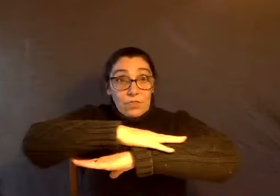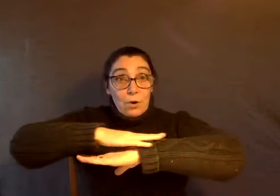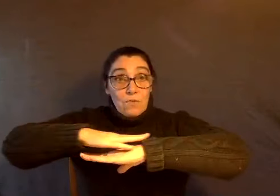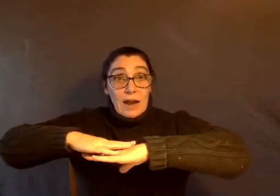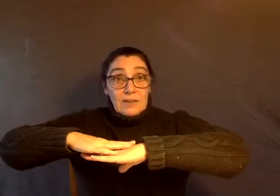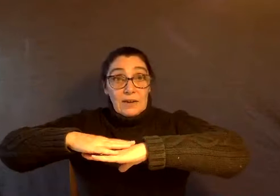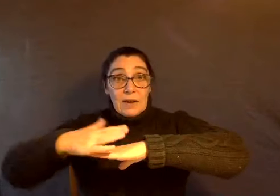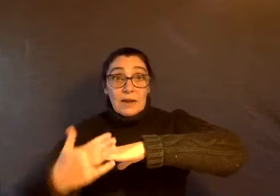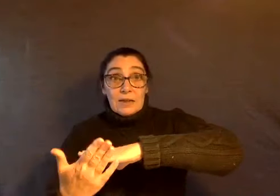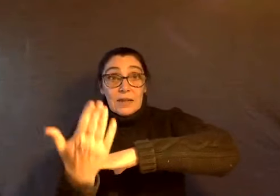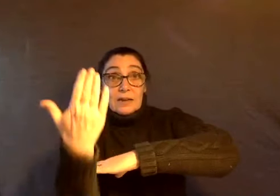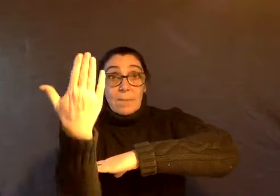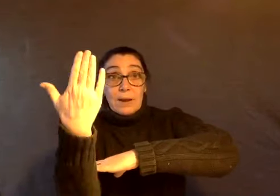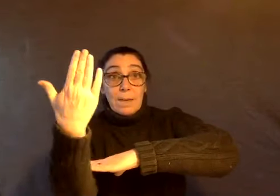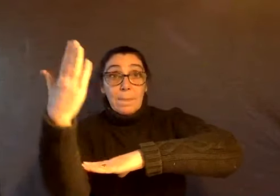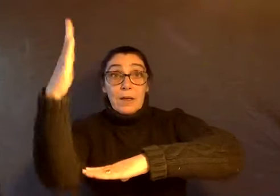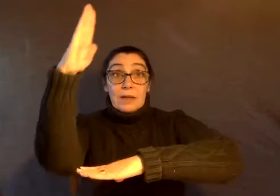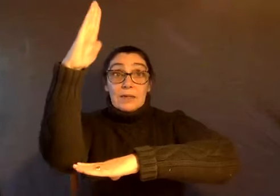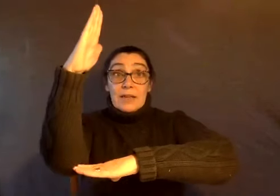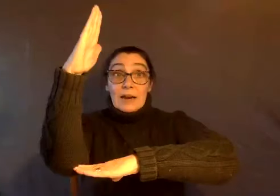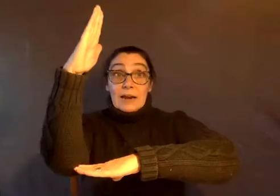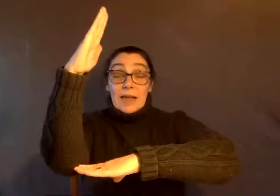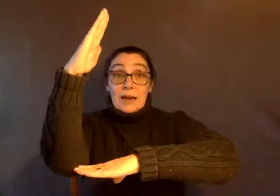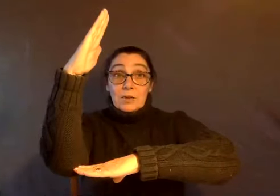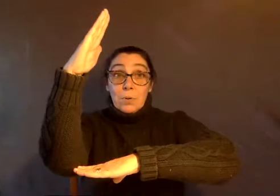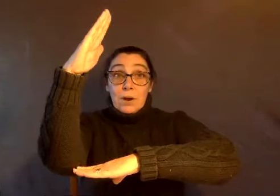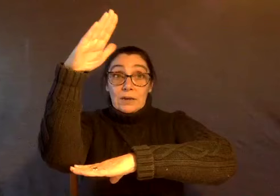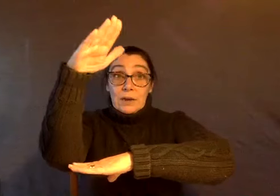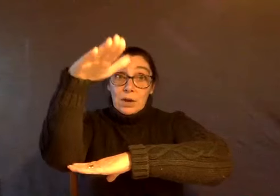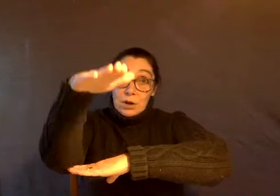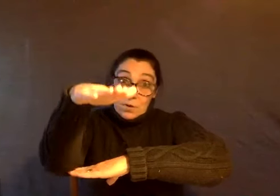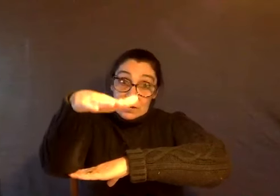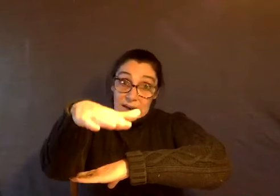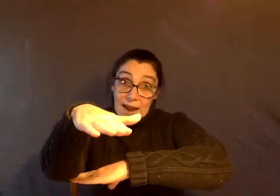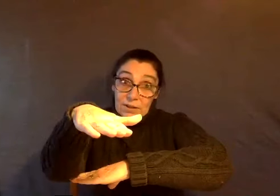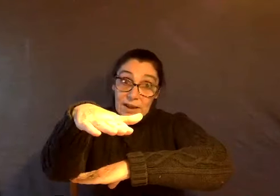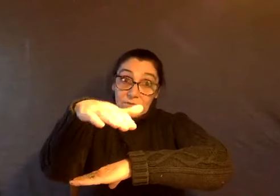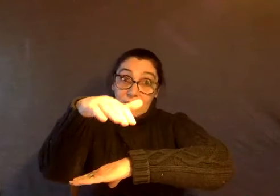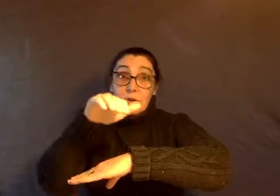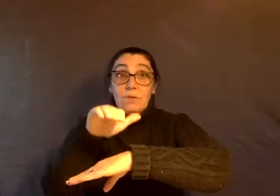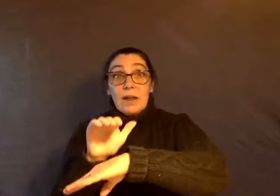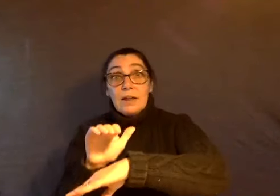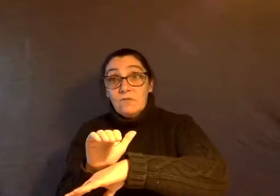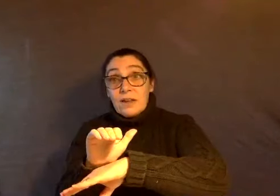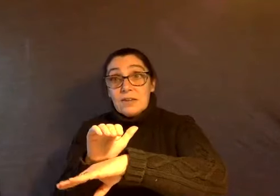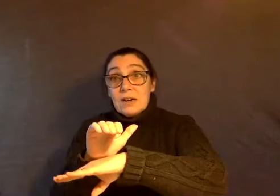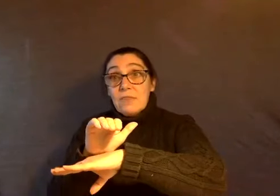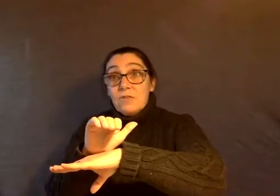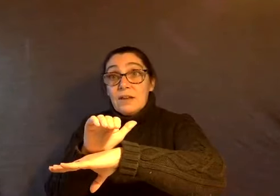the horizon, sun coming up, sun at its highest point, going down in the afternoon and resting on the horizon